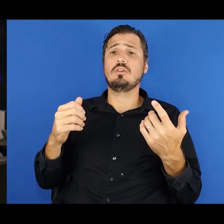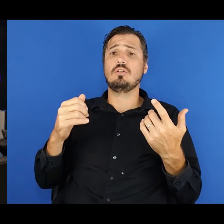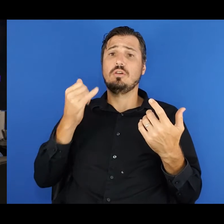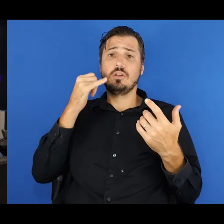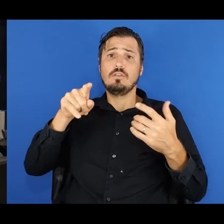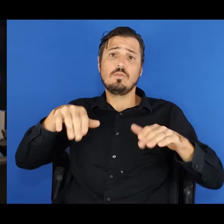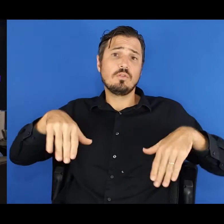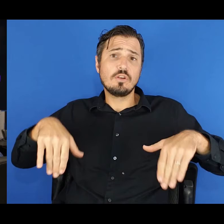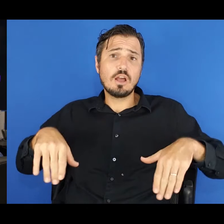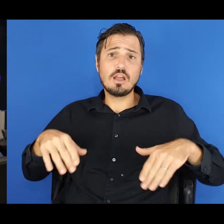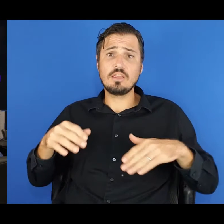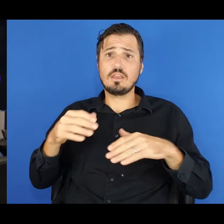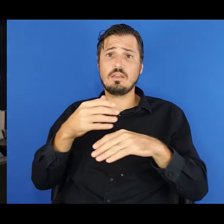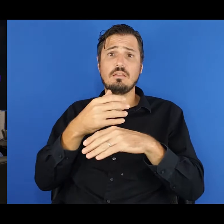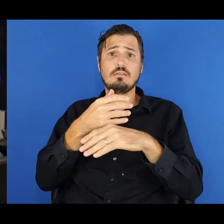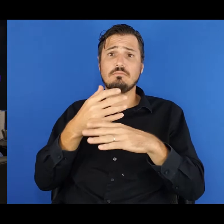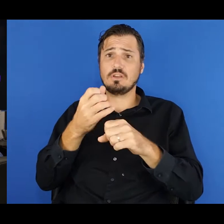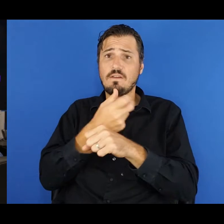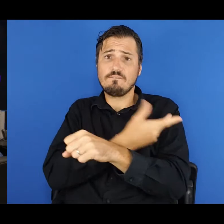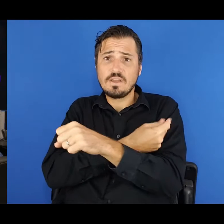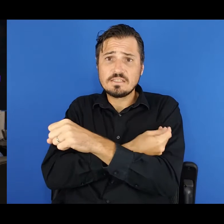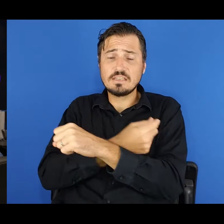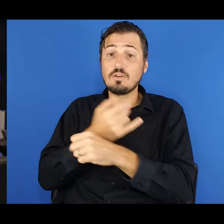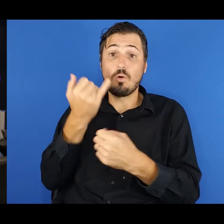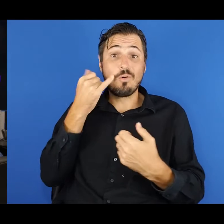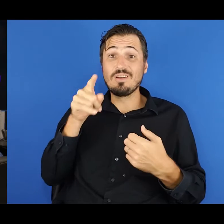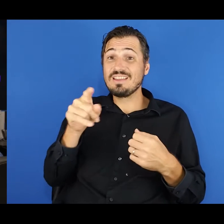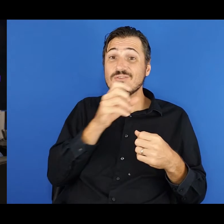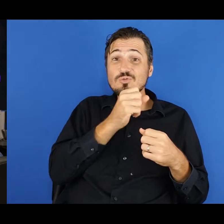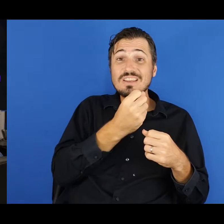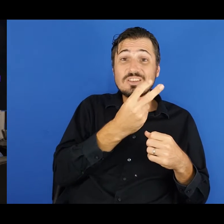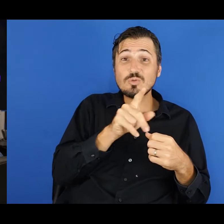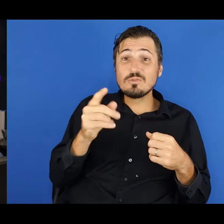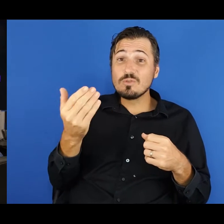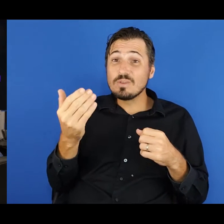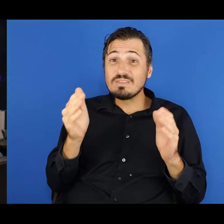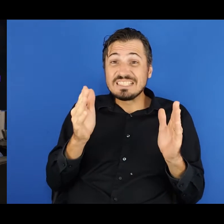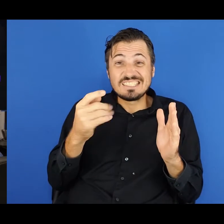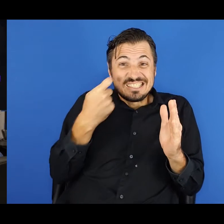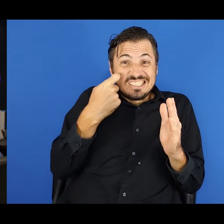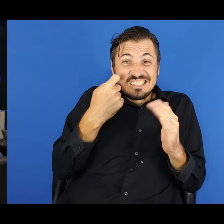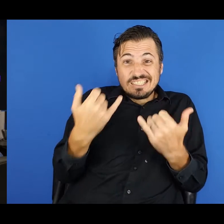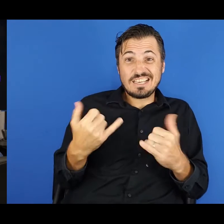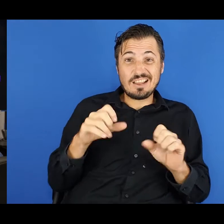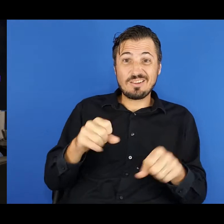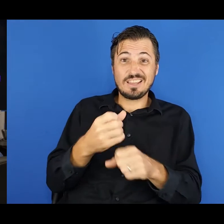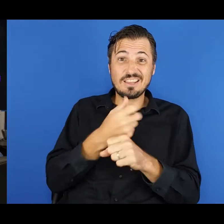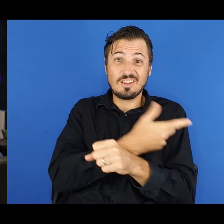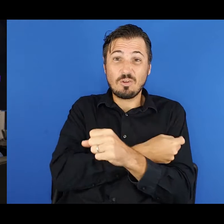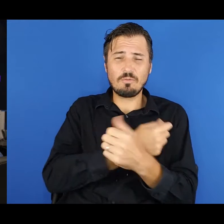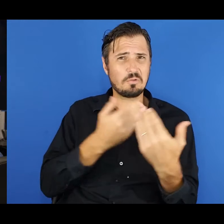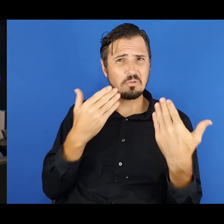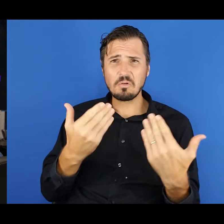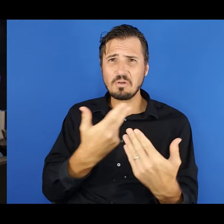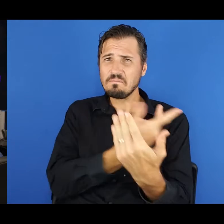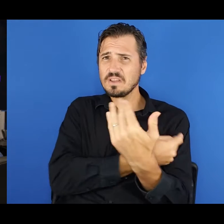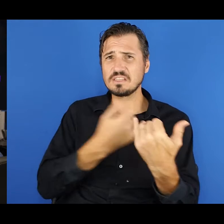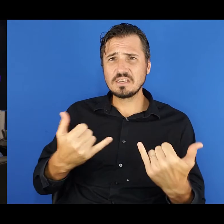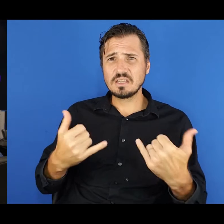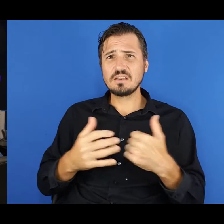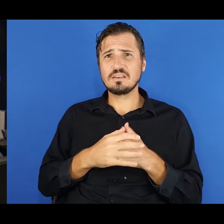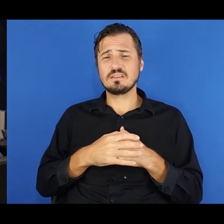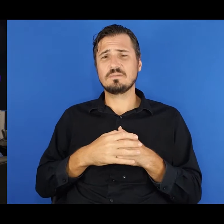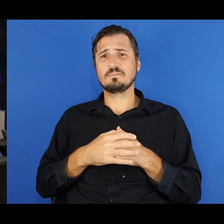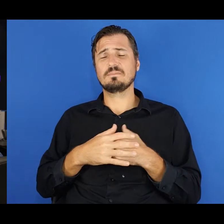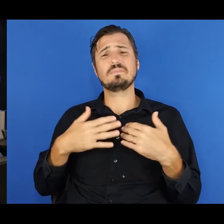you are 12 to 15 years old and newly eligible, please get vaccinated now. And continue to take reasonable